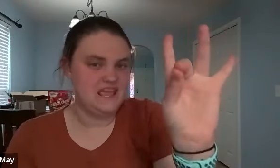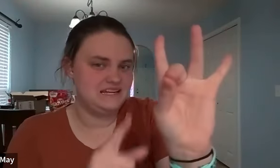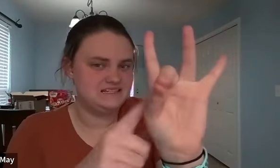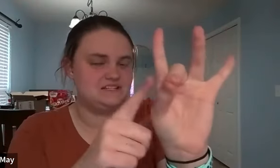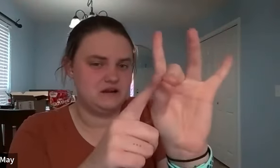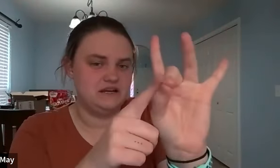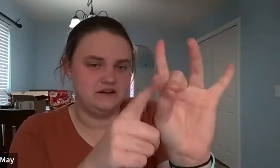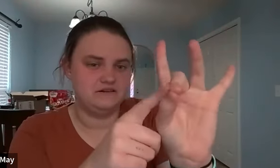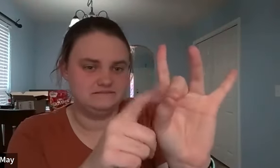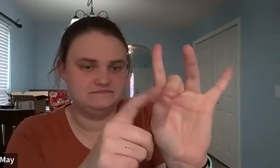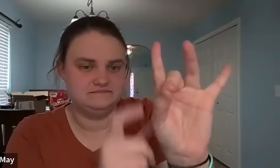18's right here.